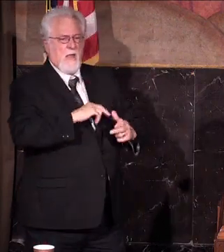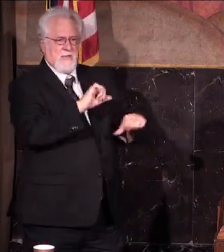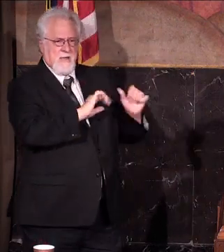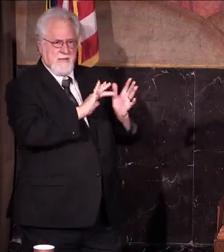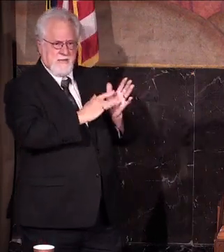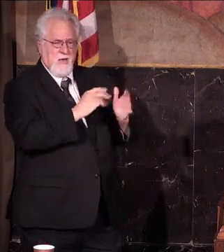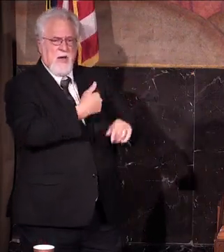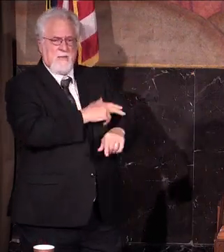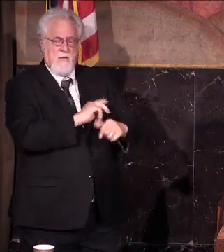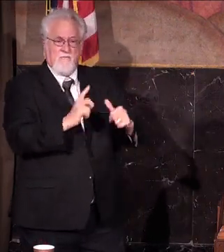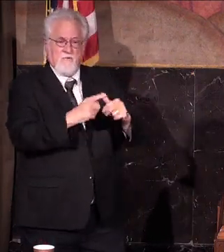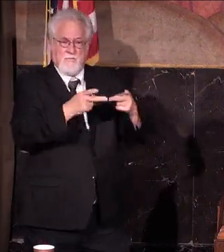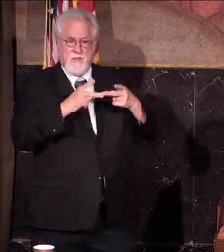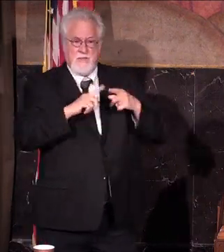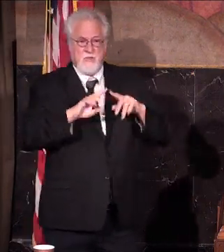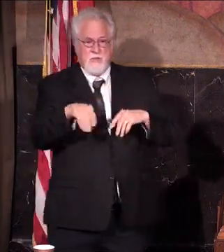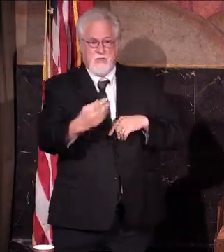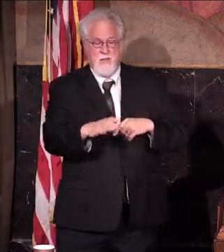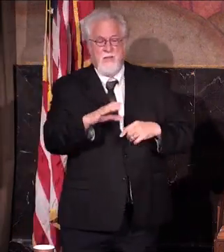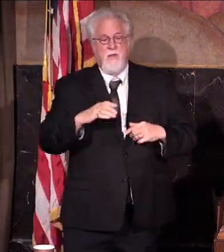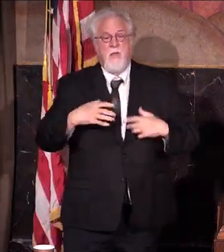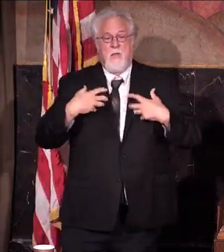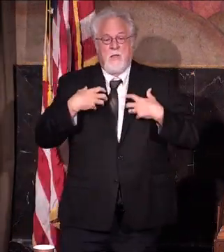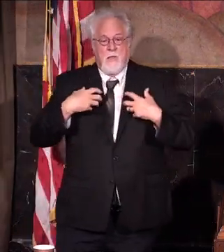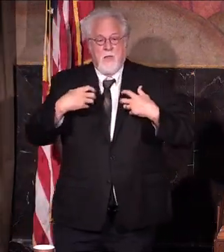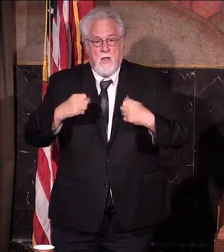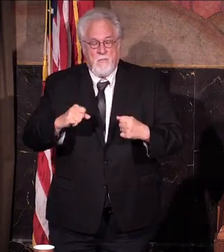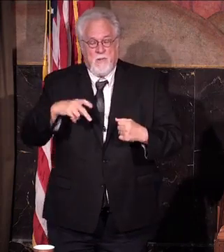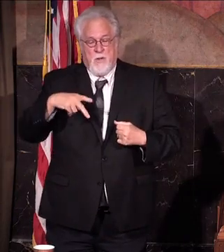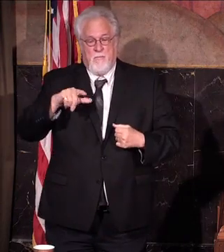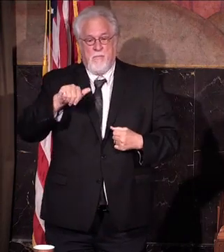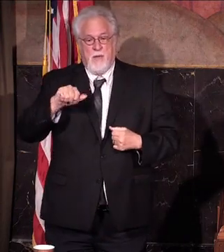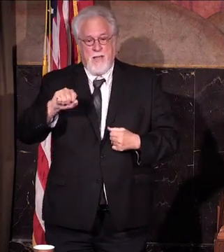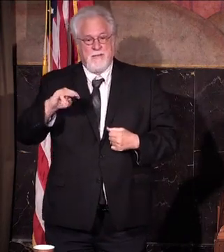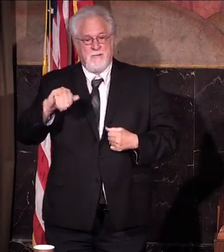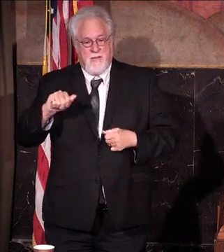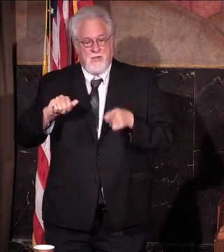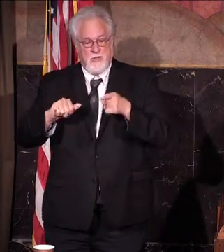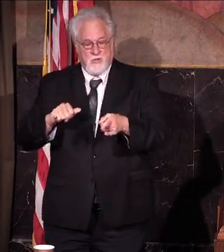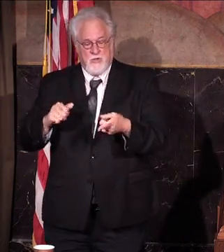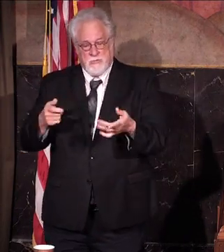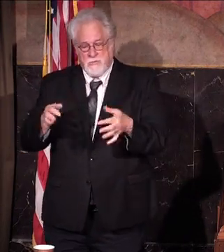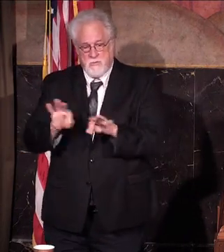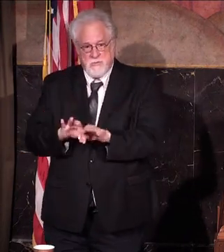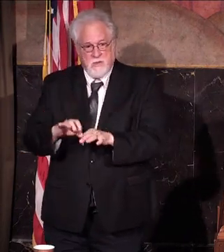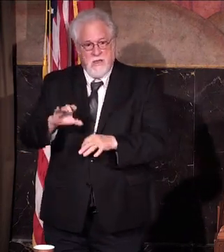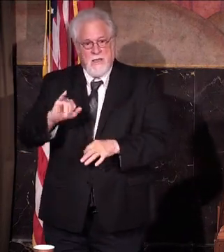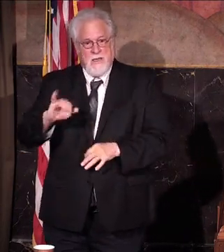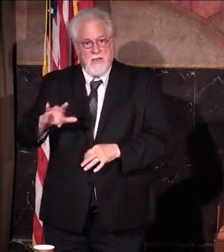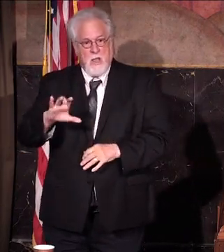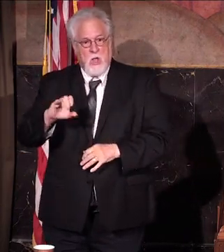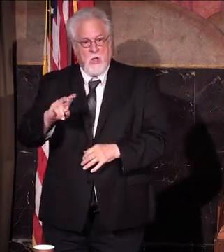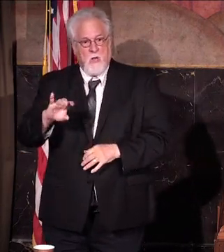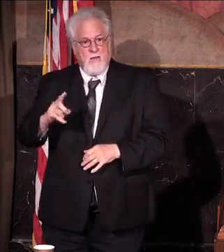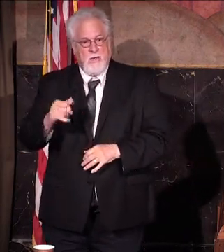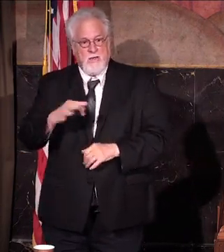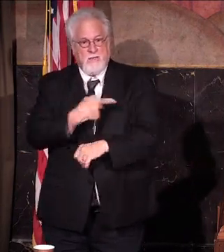in Louisiana to administer convalescent plasma to a critically ill COVID-19